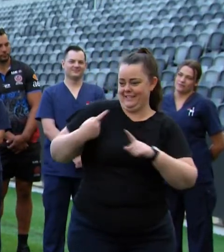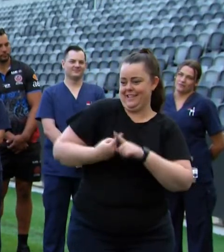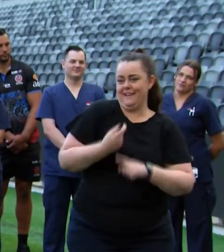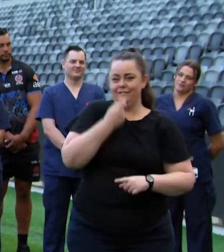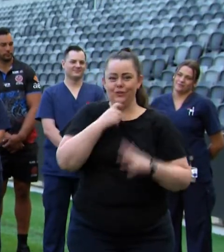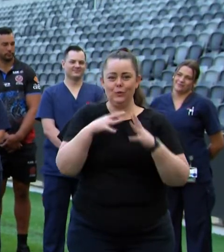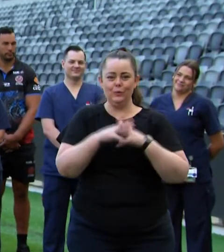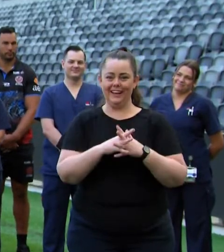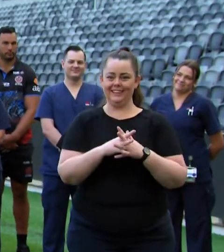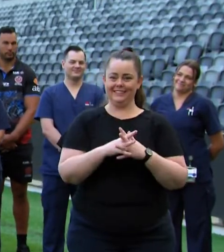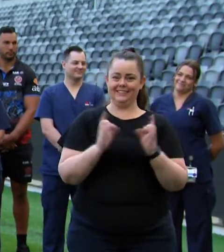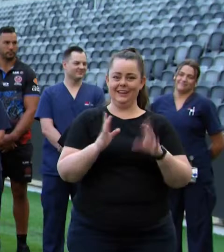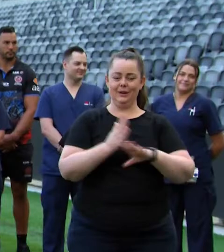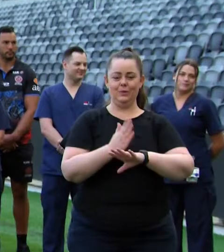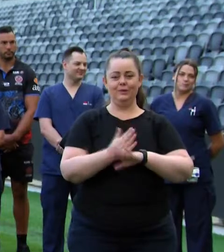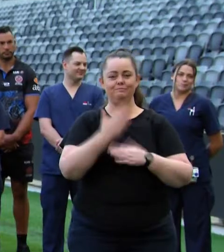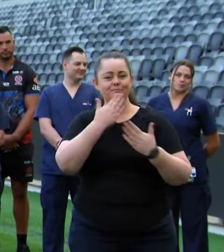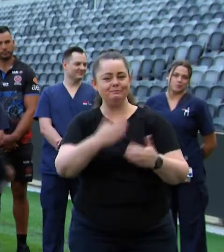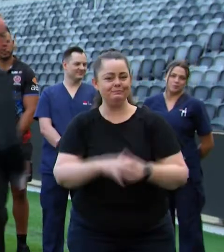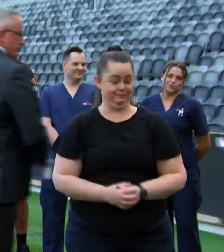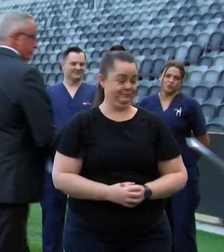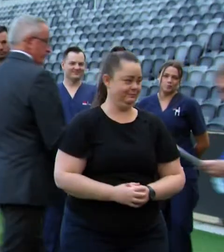the job. Thank you.